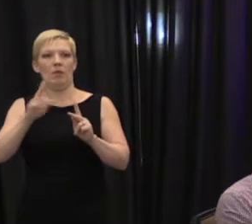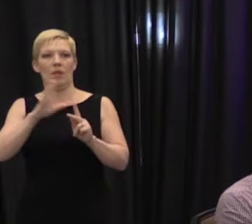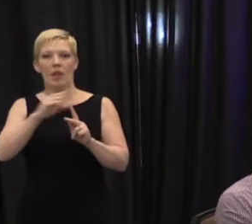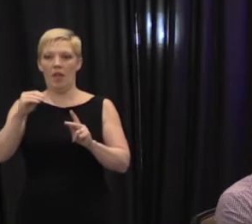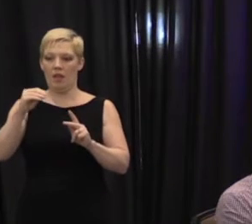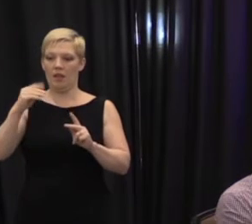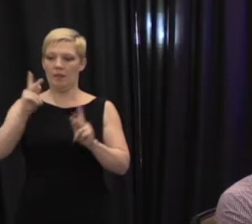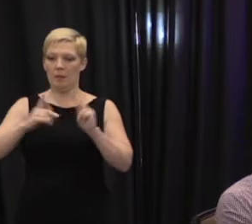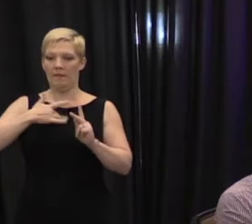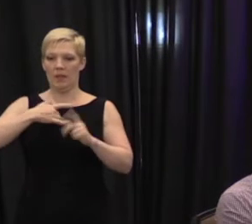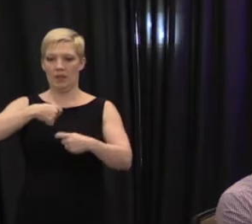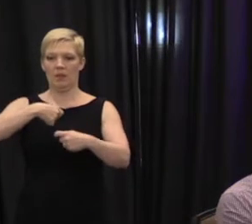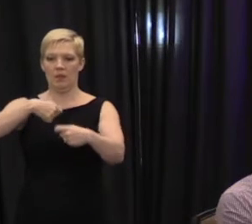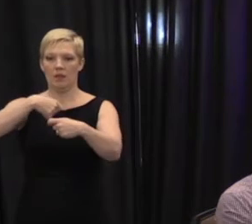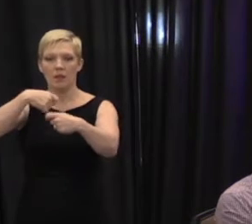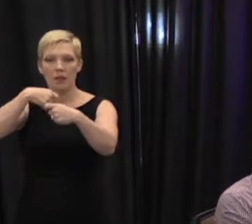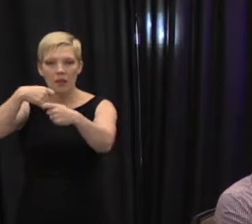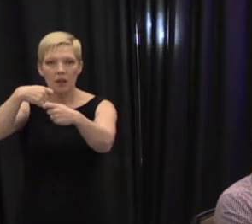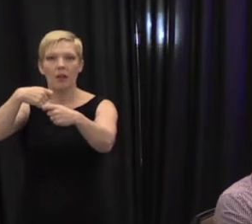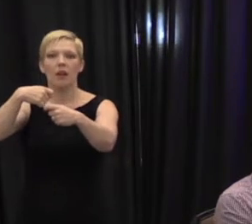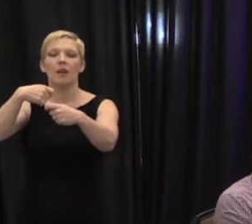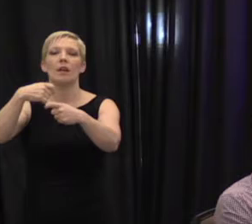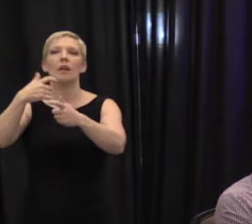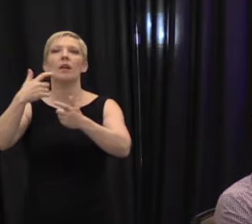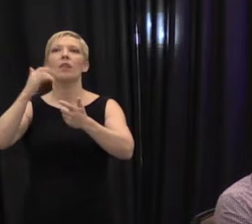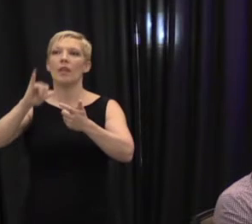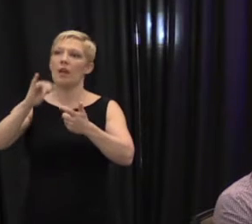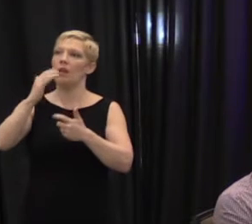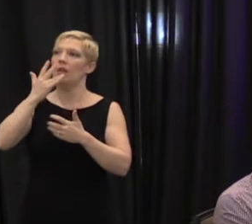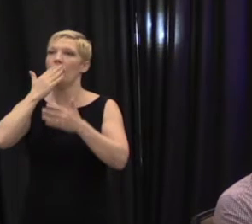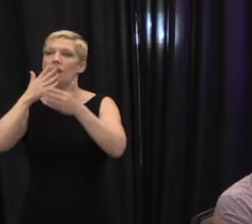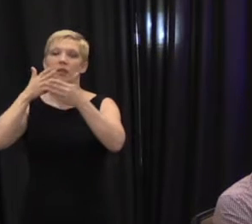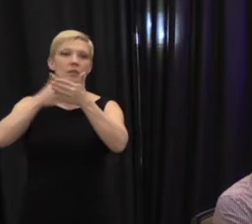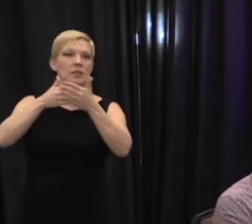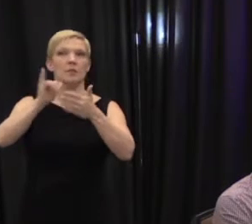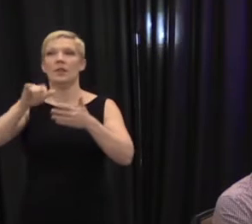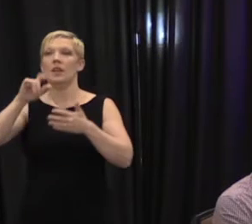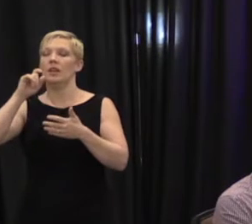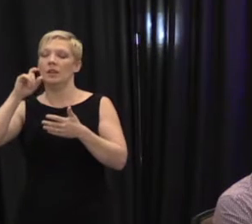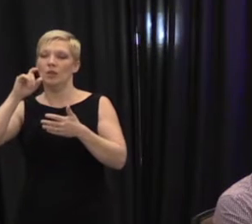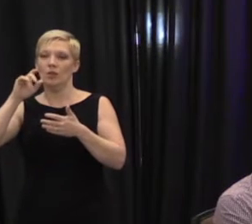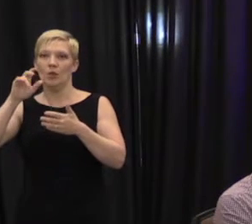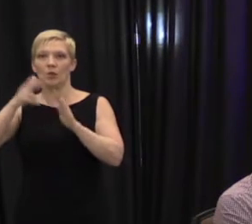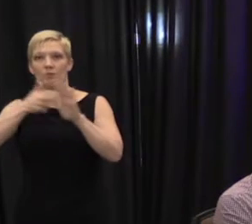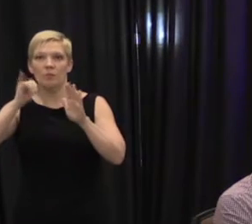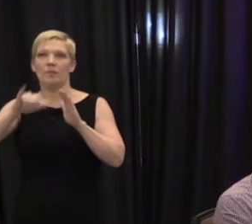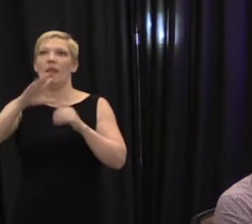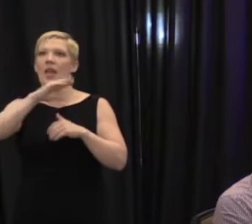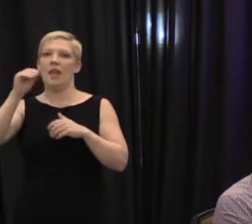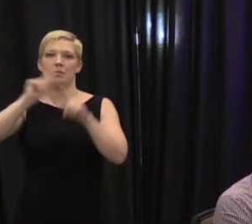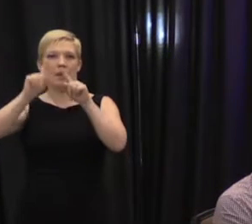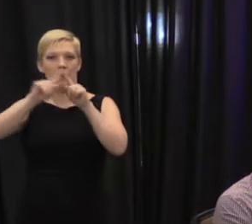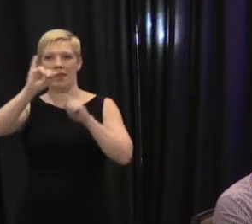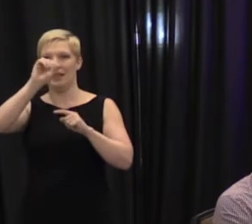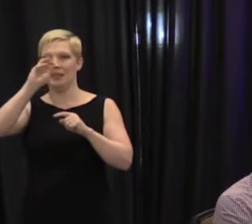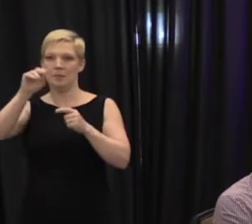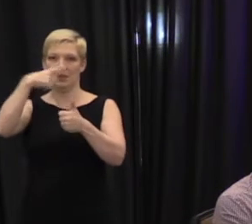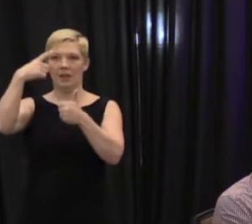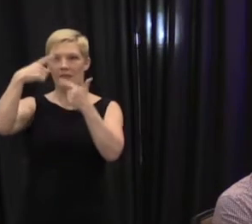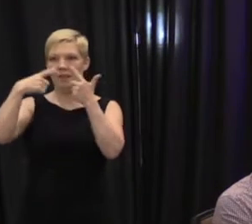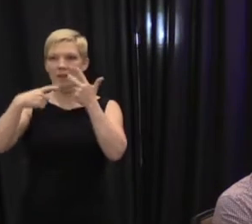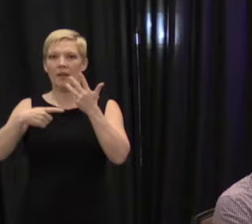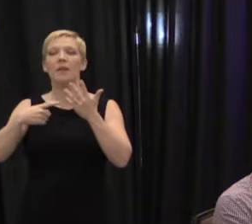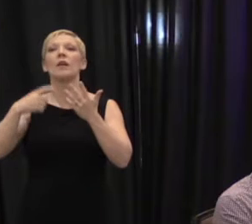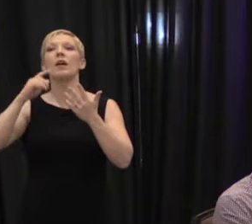forward, who experience issues of racism and colorism and ableism and sexism and cissexism in a less